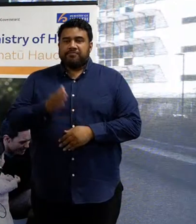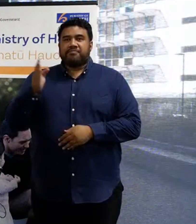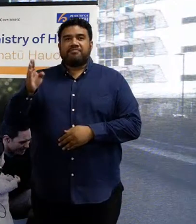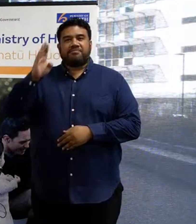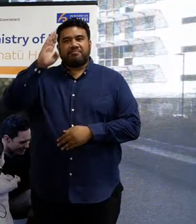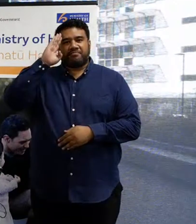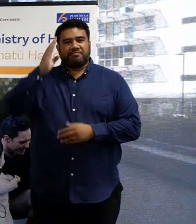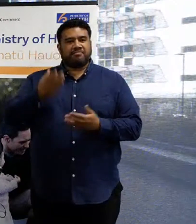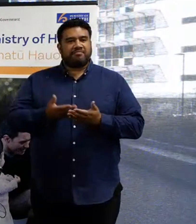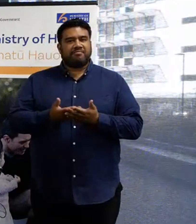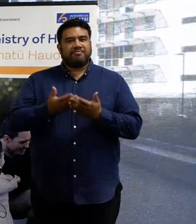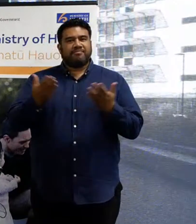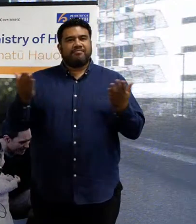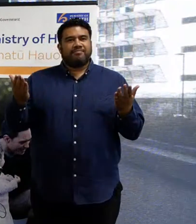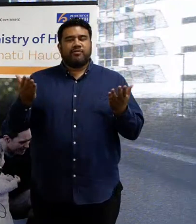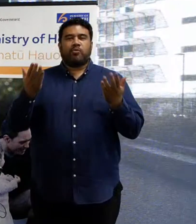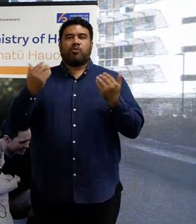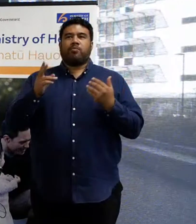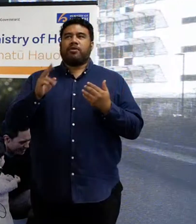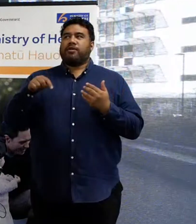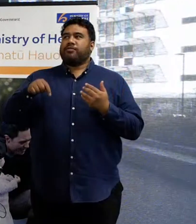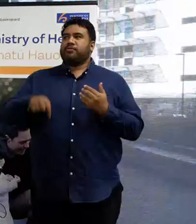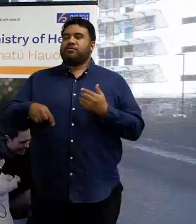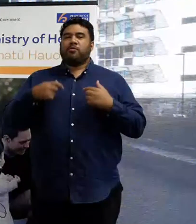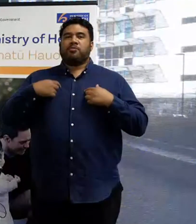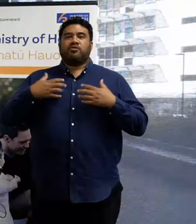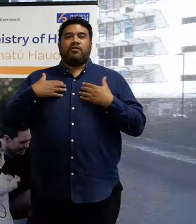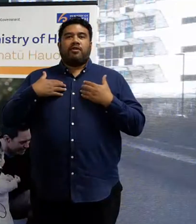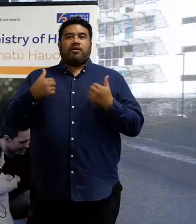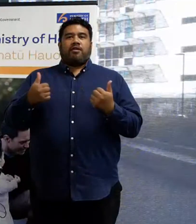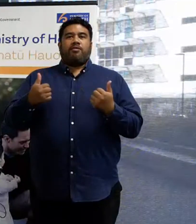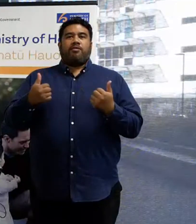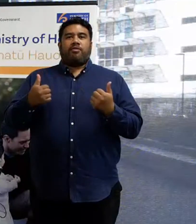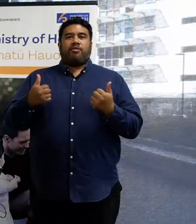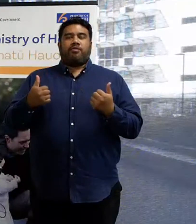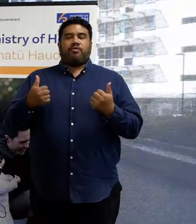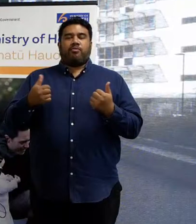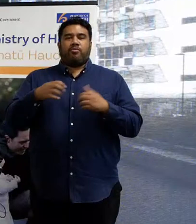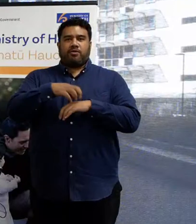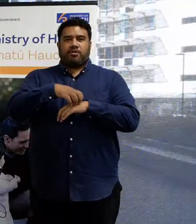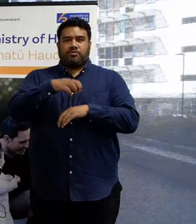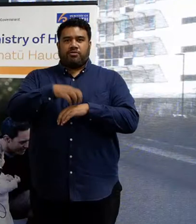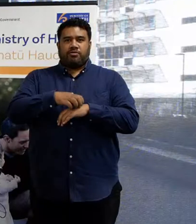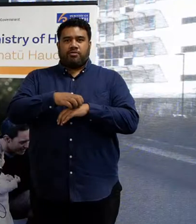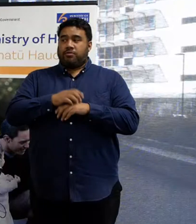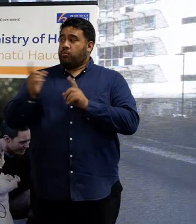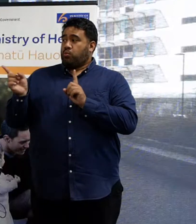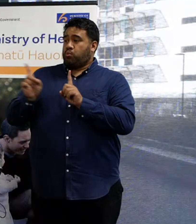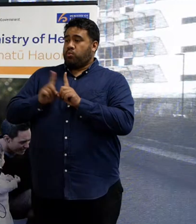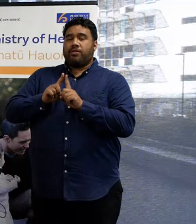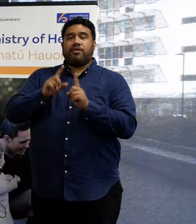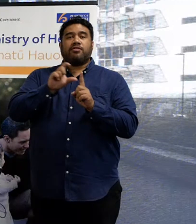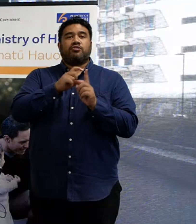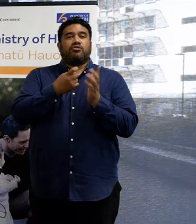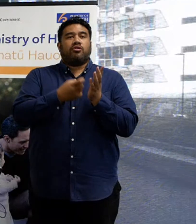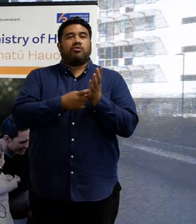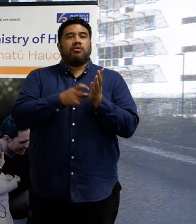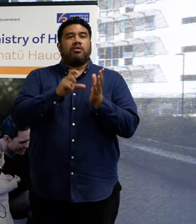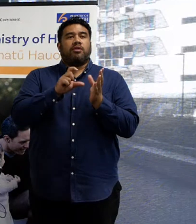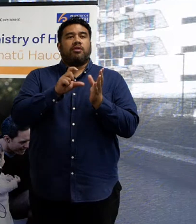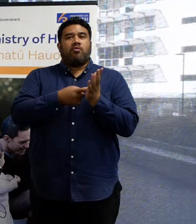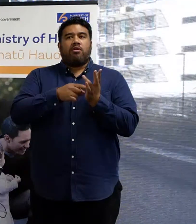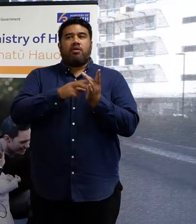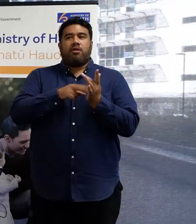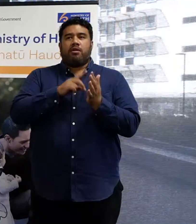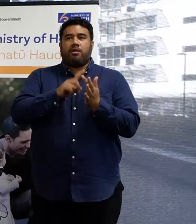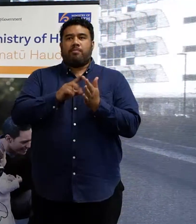Kia ora koutou katoa. Welcome again to the Ministry of Health, to our media stand-up today. I have with me Dr. Caroline McElnay, the Director of